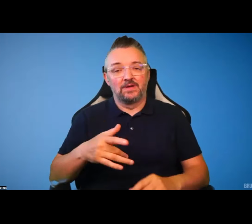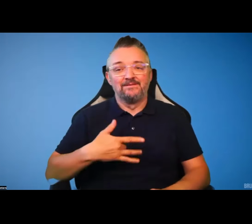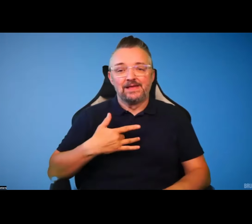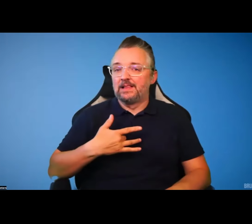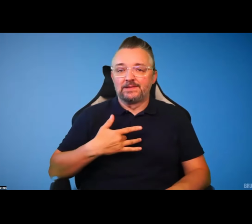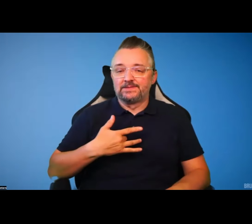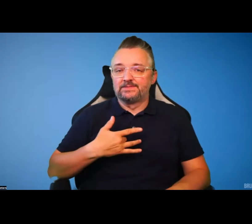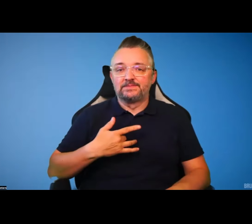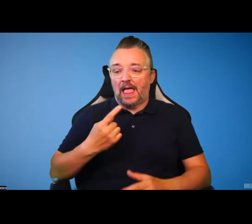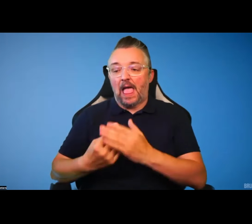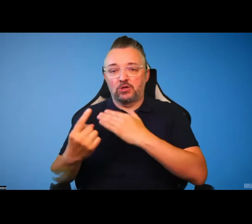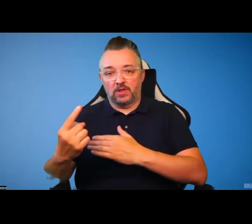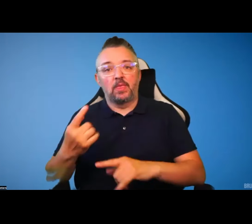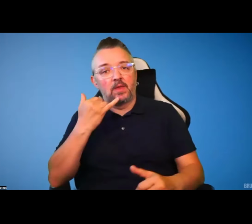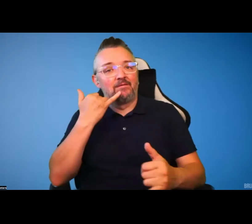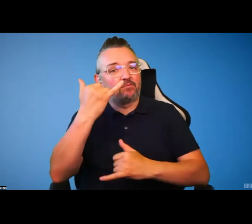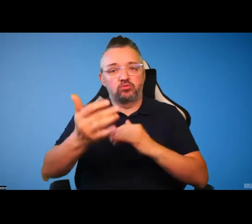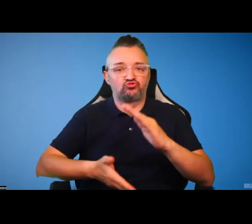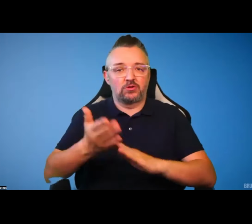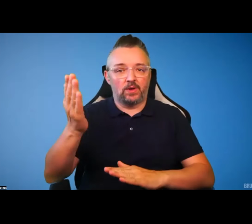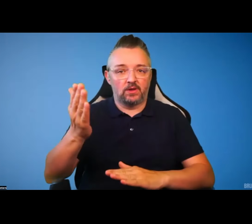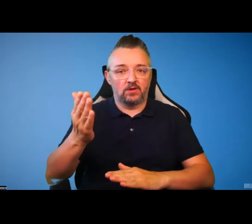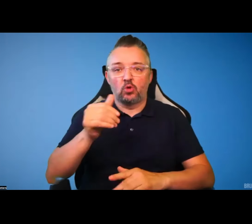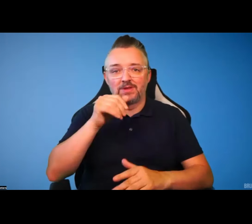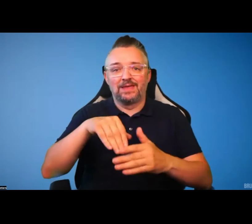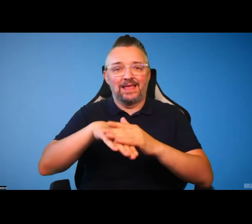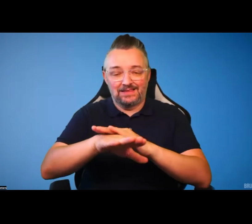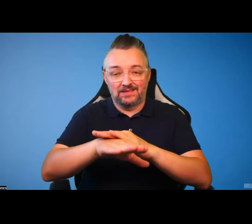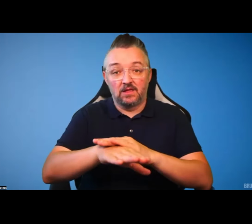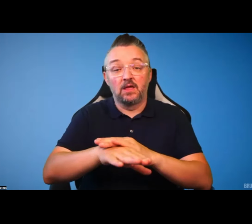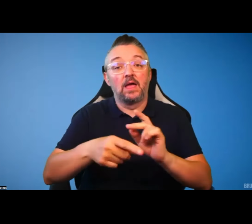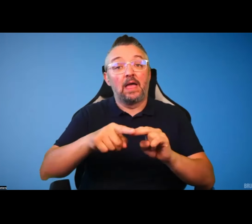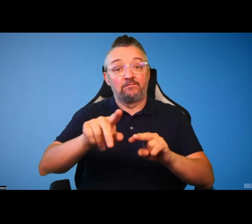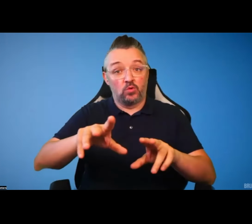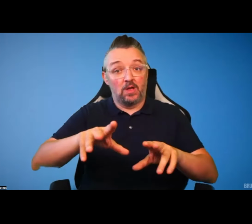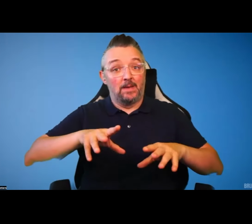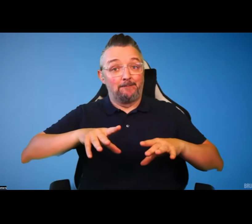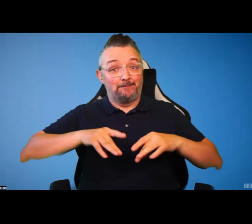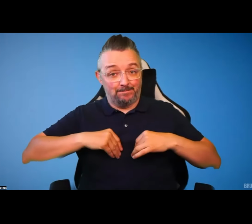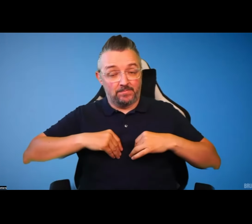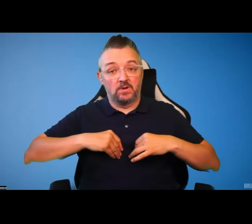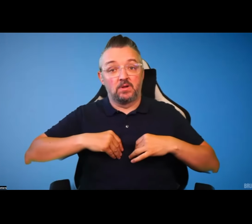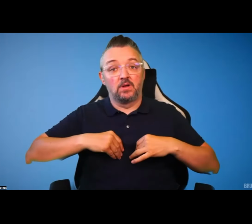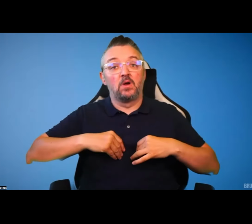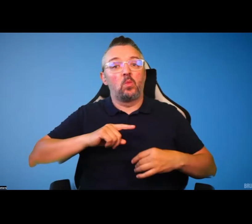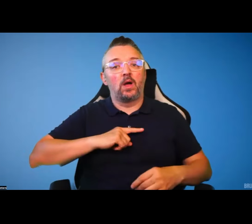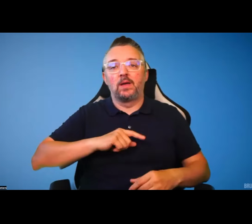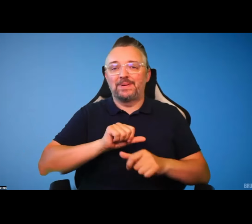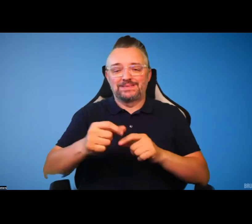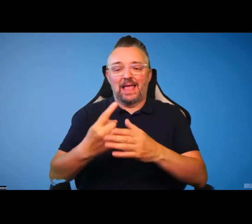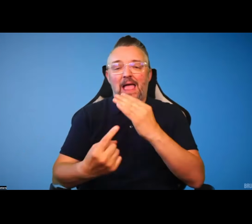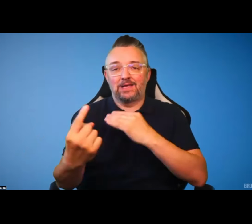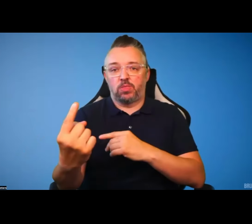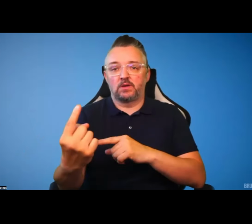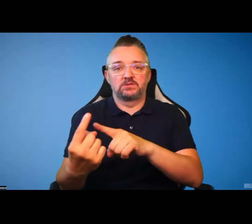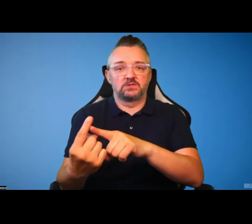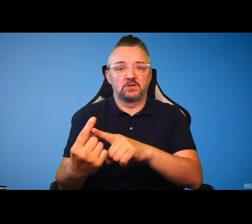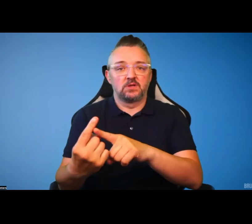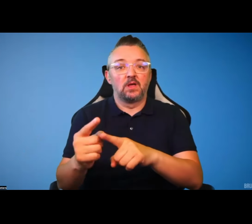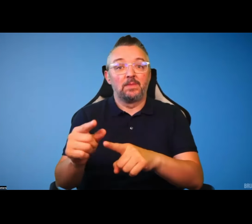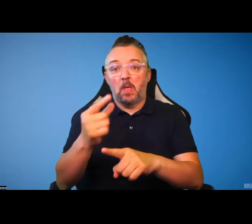visit the sexual health clinic without ringing first. And if you're a case, we do ask you to isolate because we know that you have the infection, potentially infectious to